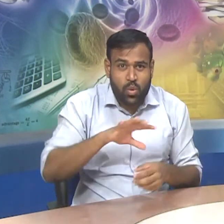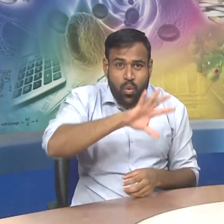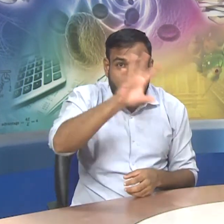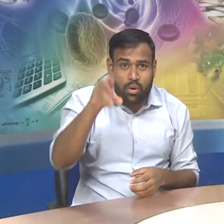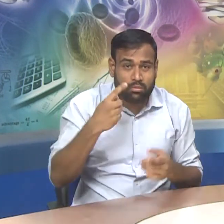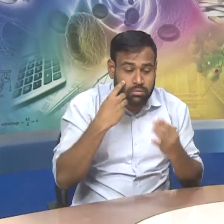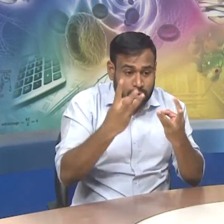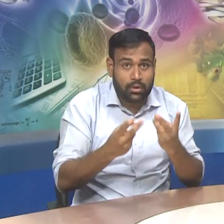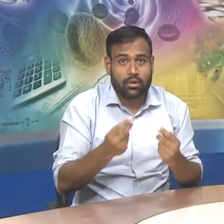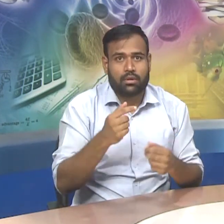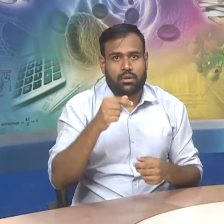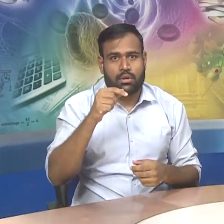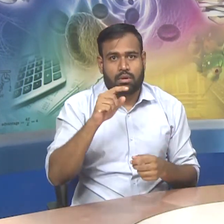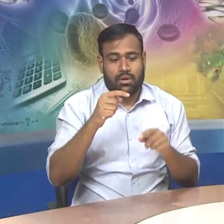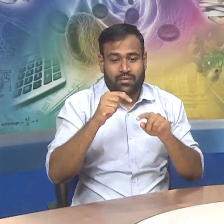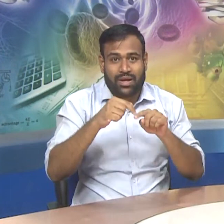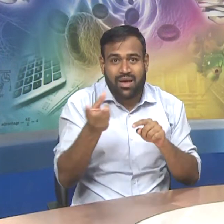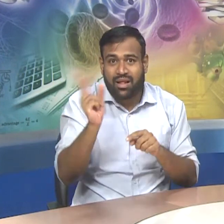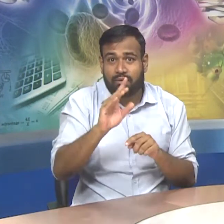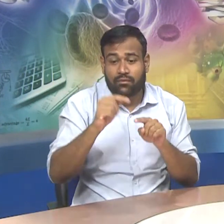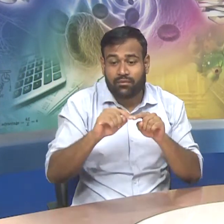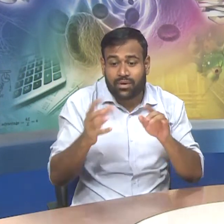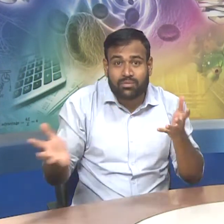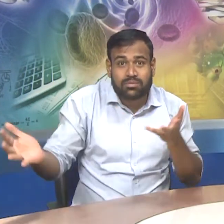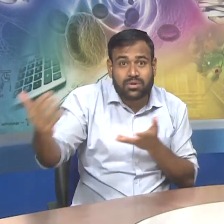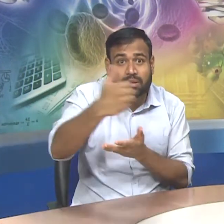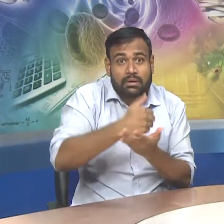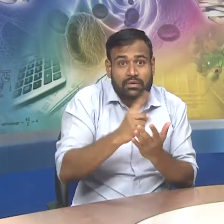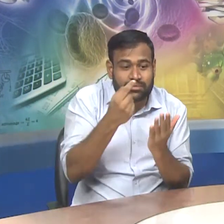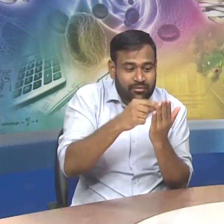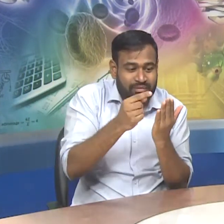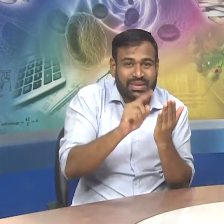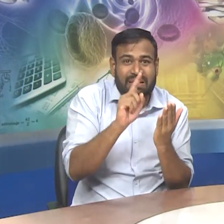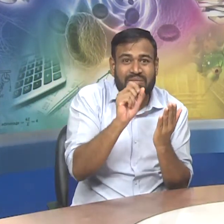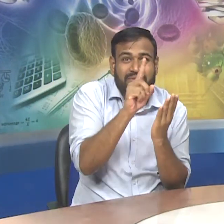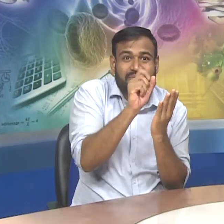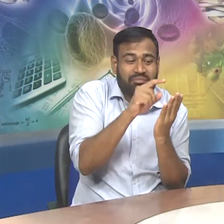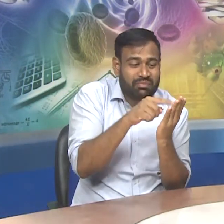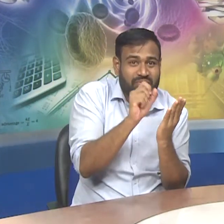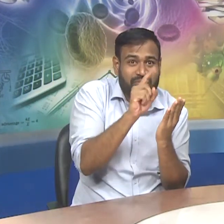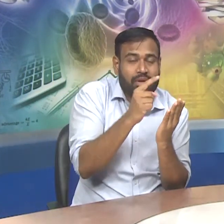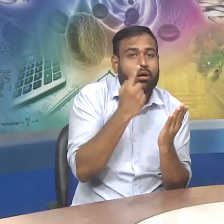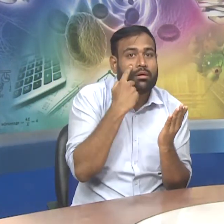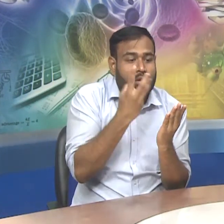So the first preference votes of all the candidates are sorted out and counted.